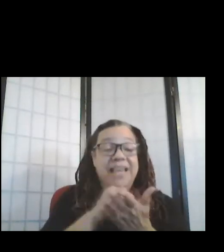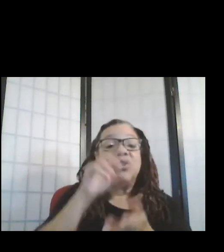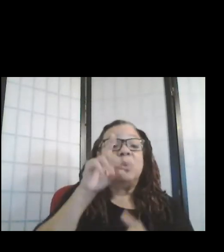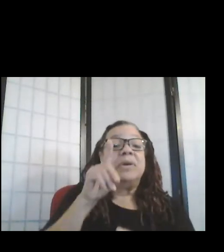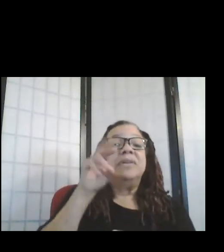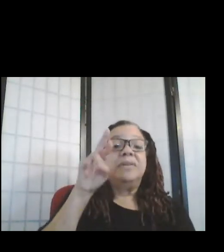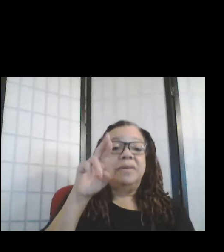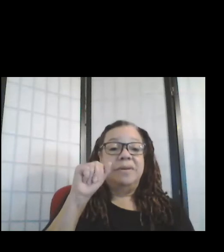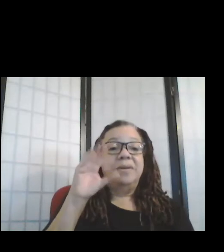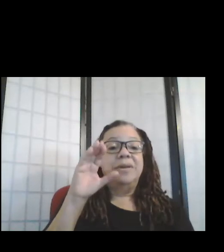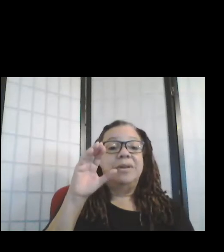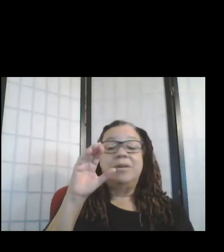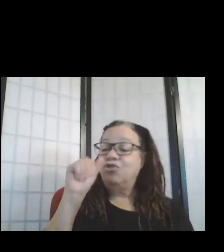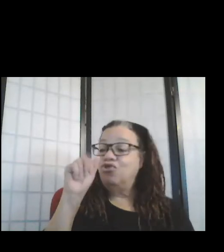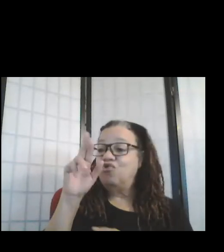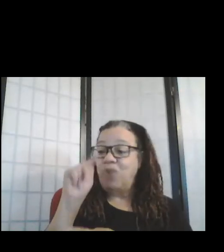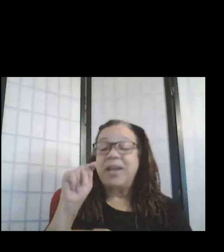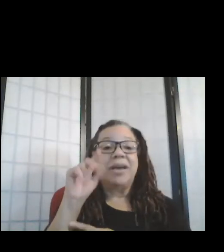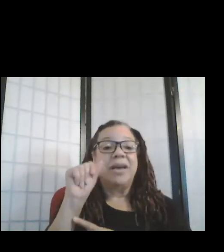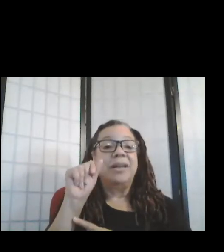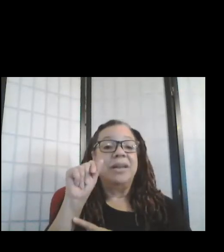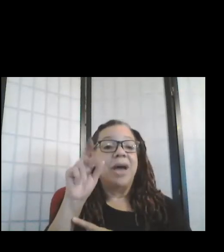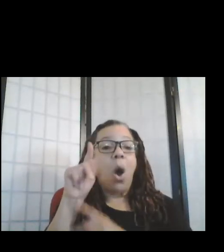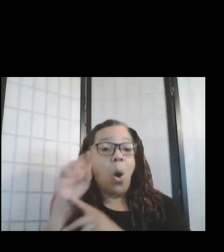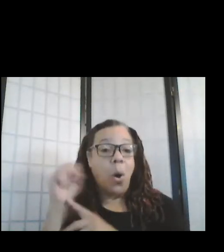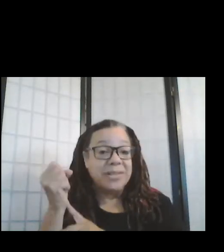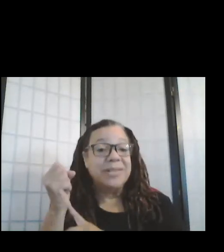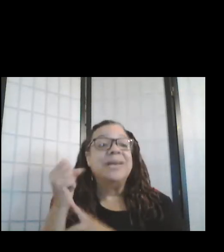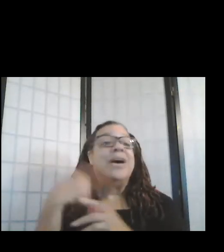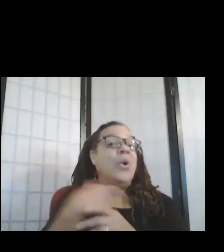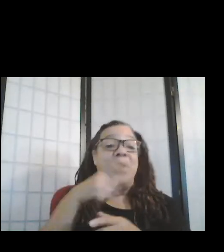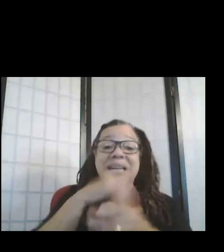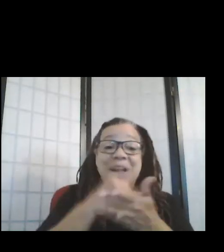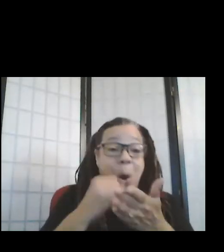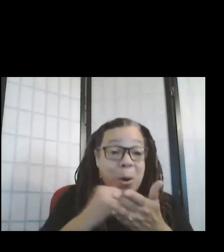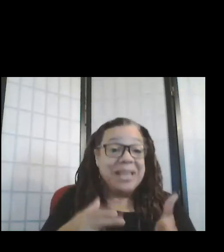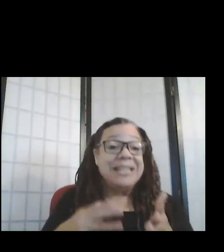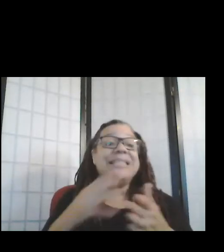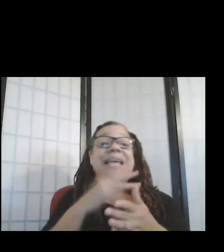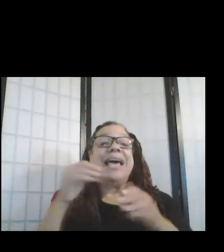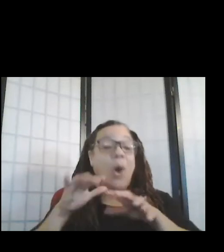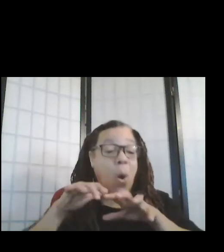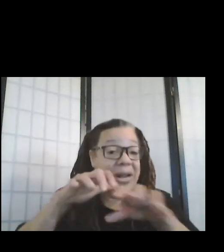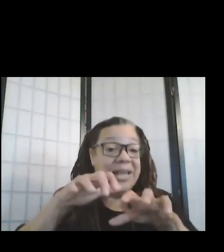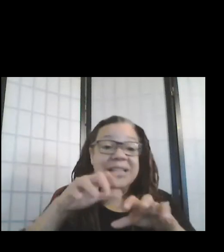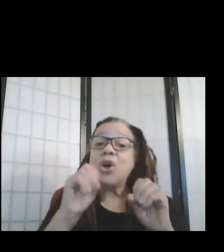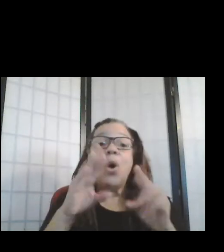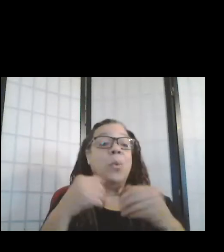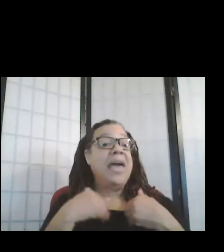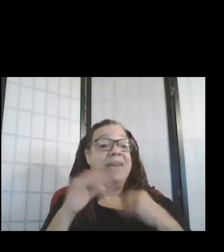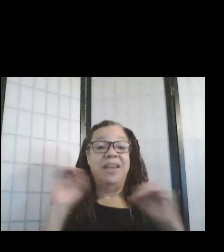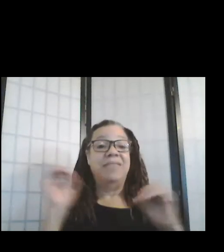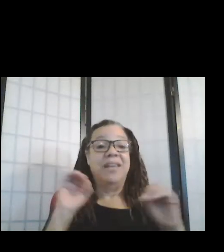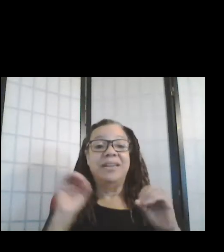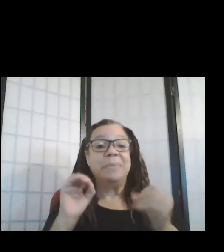different arts. Right. We need artists as well as audience, or we have nothing. I know, I You know. know, you don't write your books to